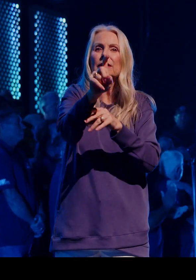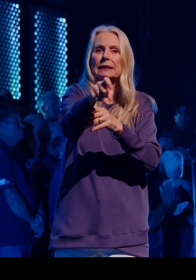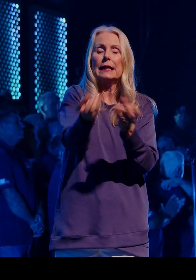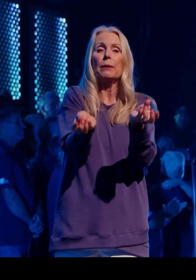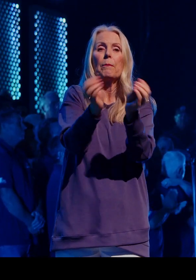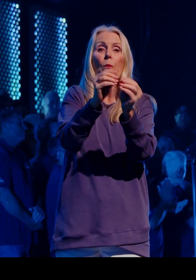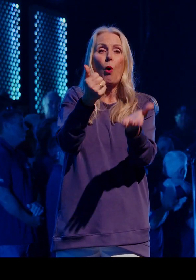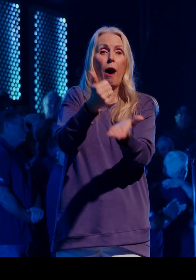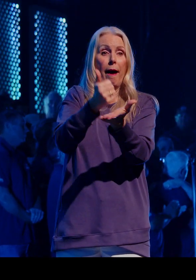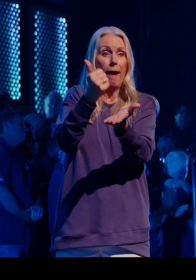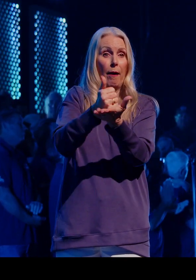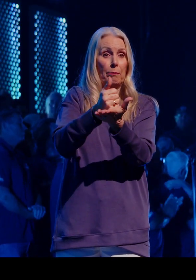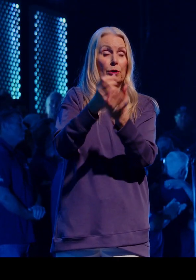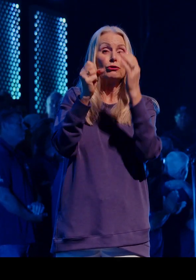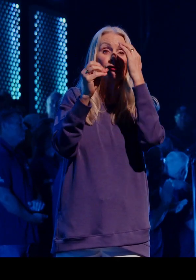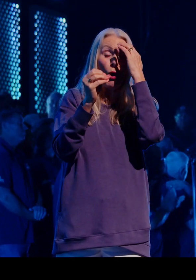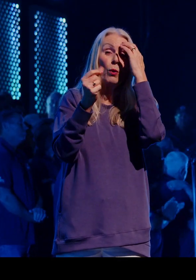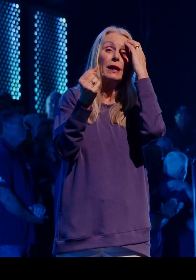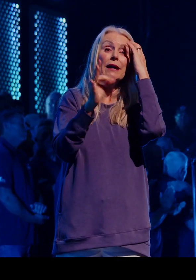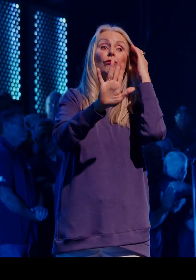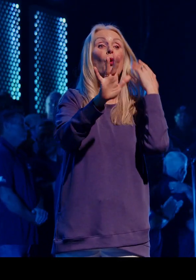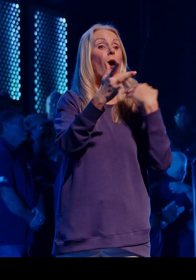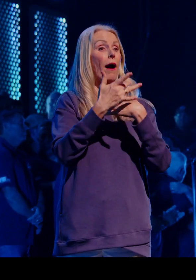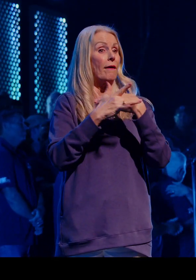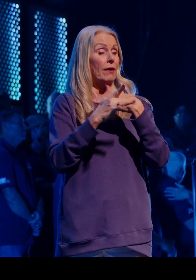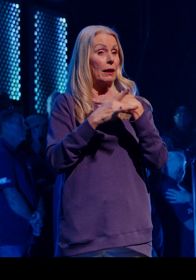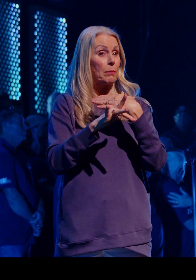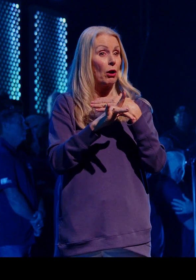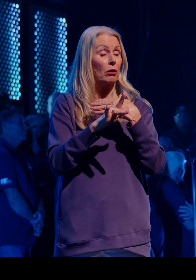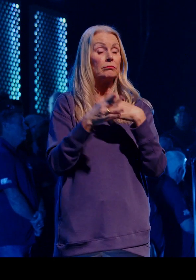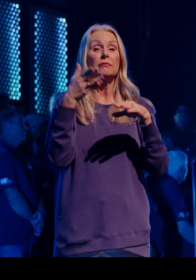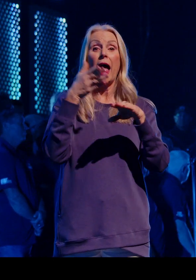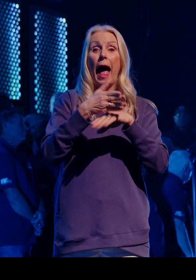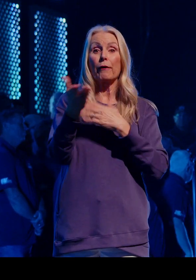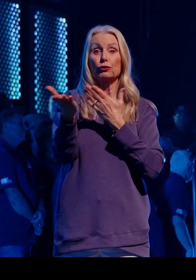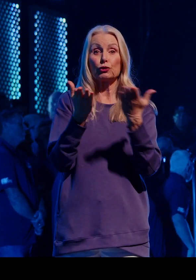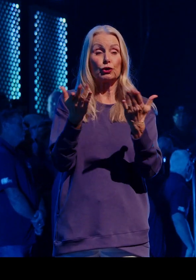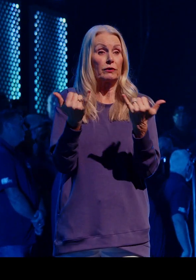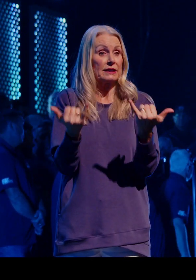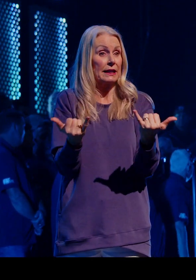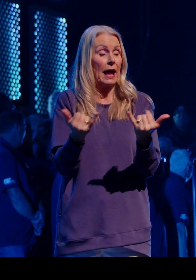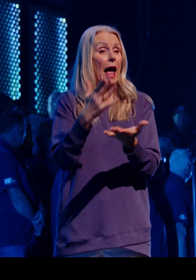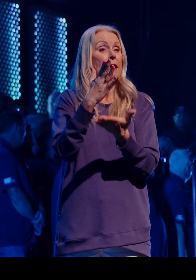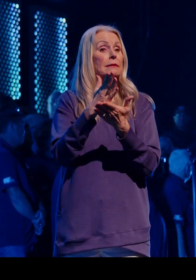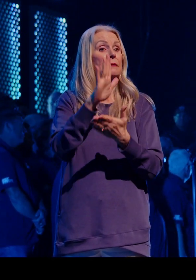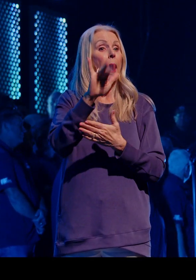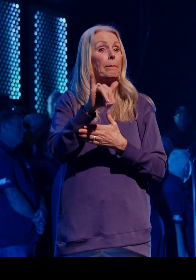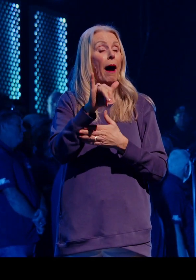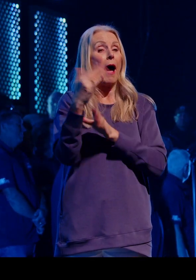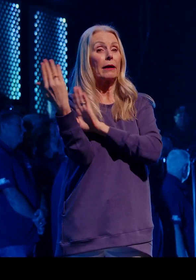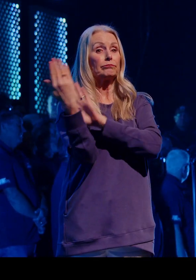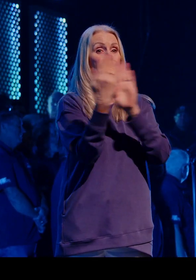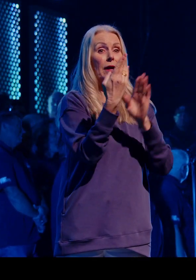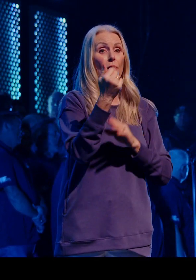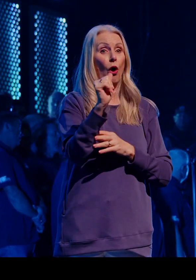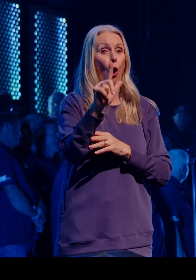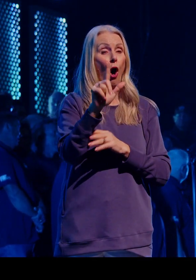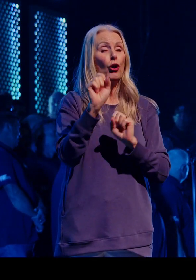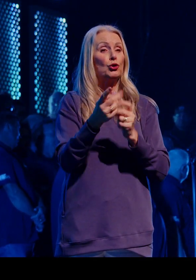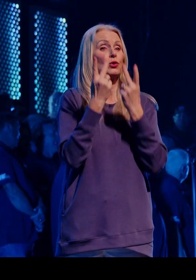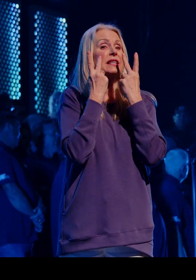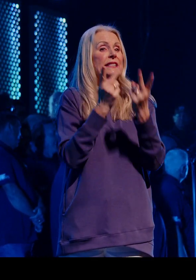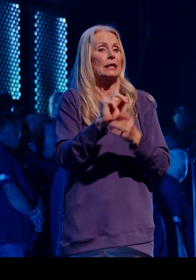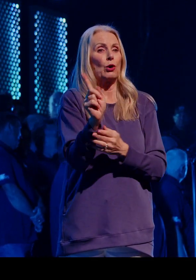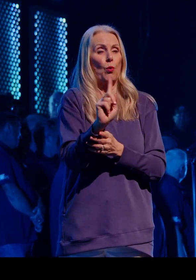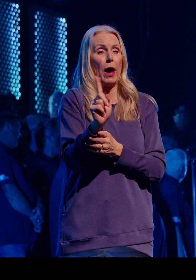if you are willing and able in the breezeways after service, stop on by the booth and see what's available. You can see where you can fill in